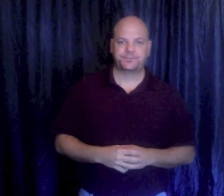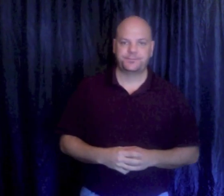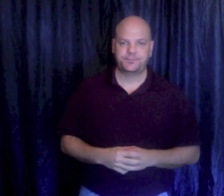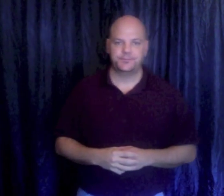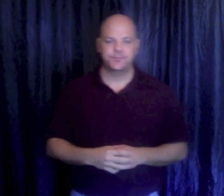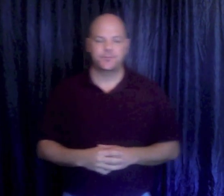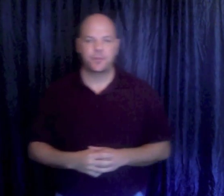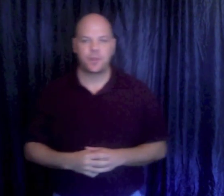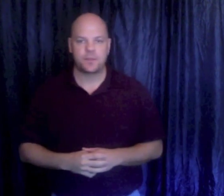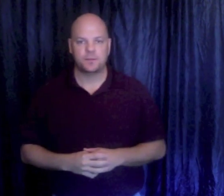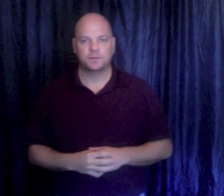raslterp@yahoo.com.